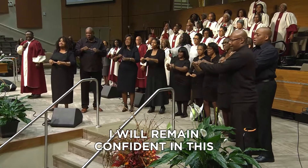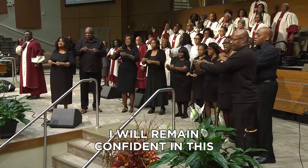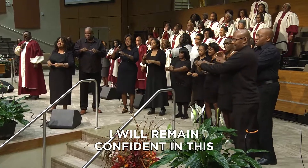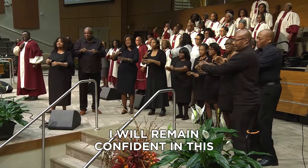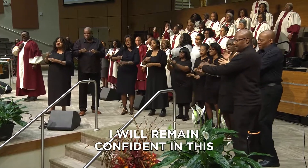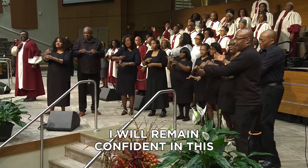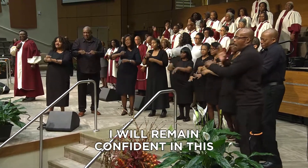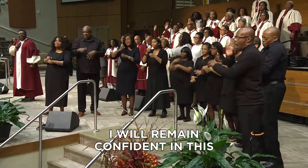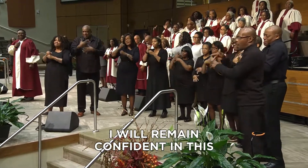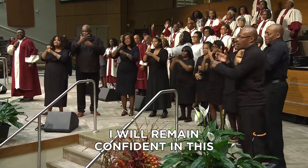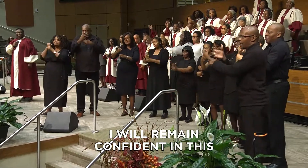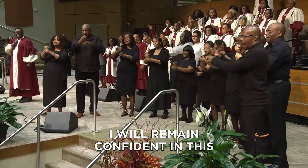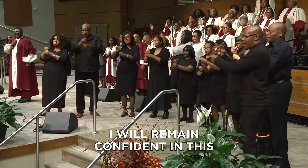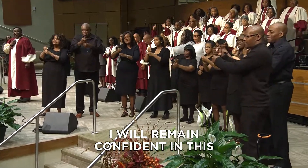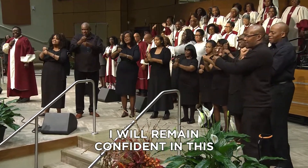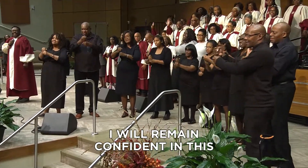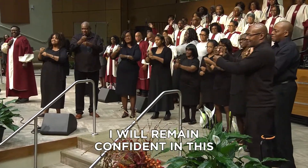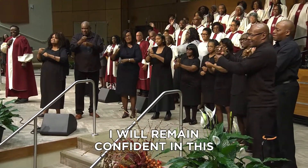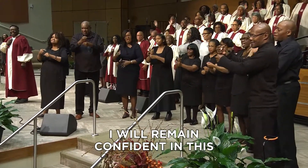Yeah.